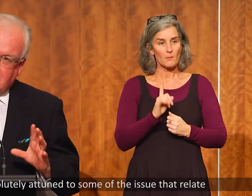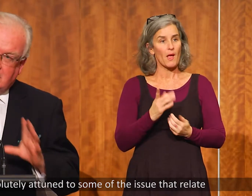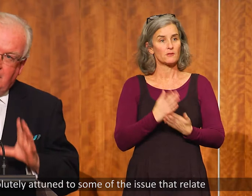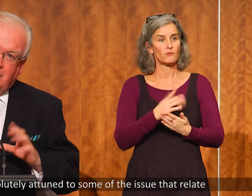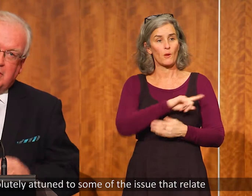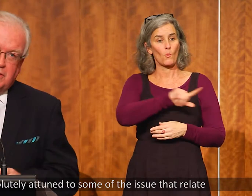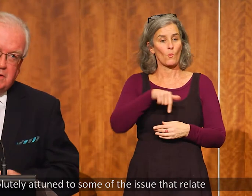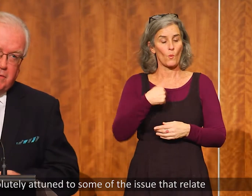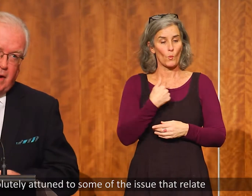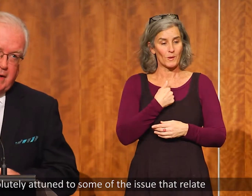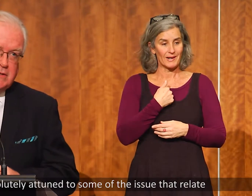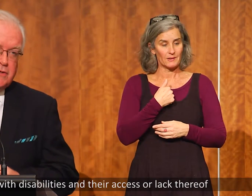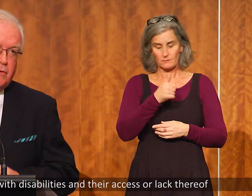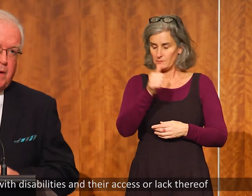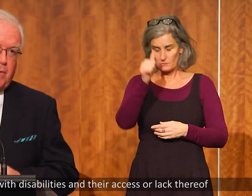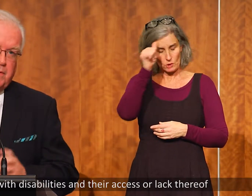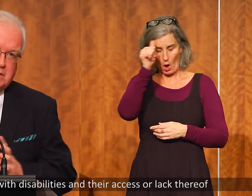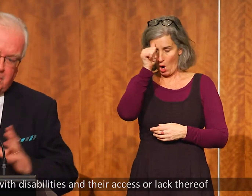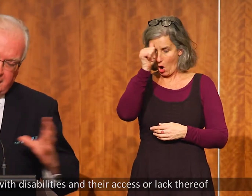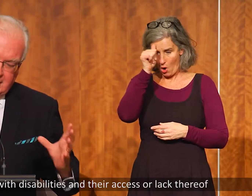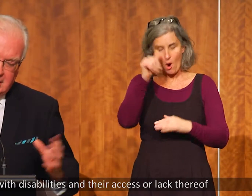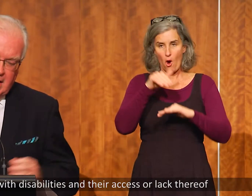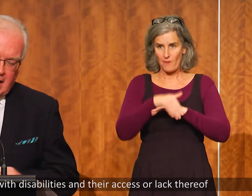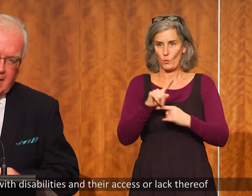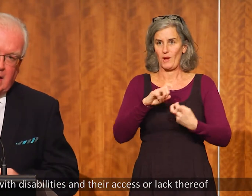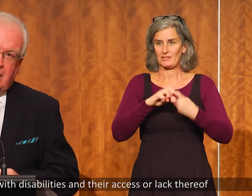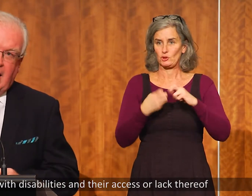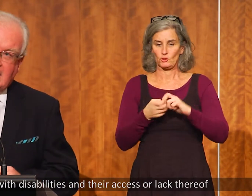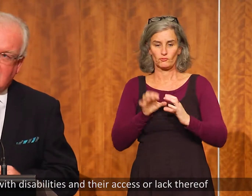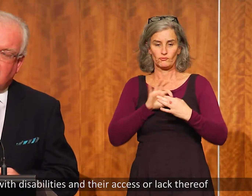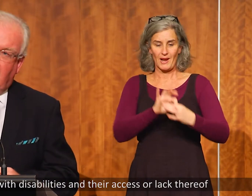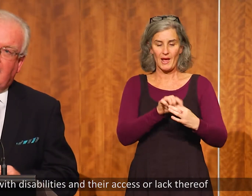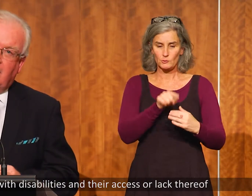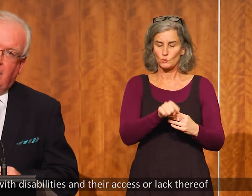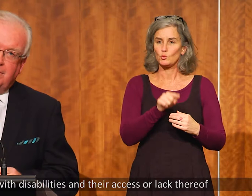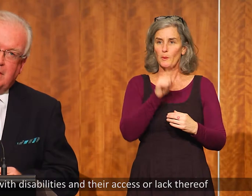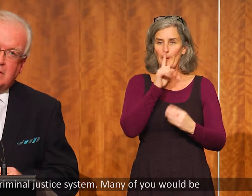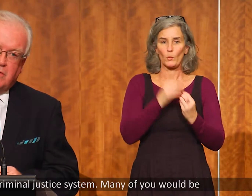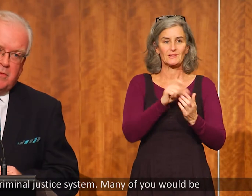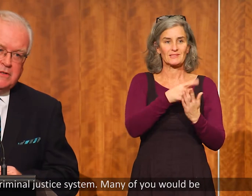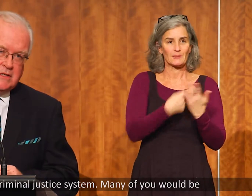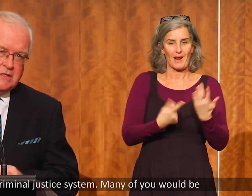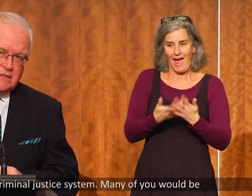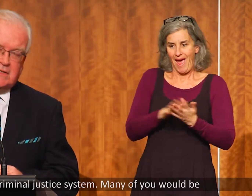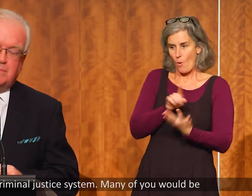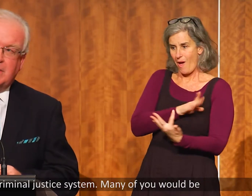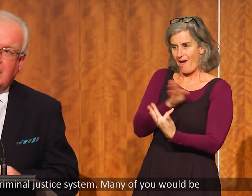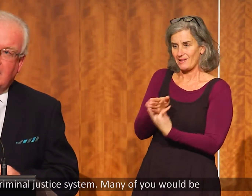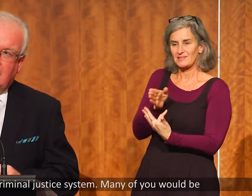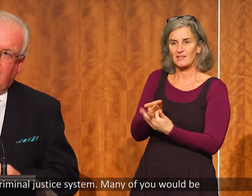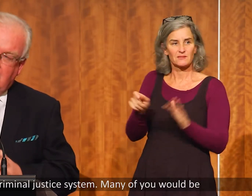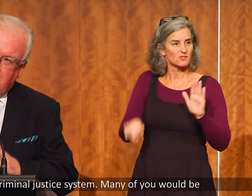attuned to some of the issues that relate to people with disabilities and their access or lack thereof into the criminal justice